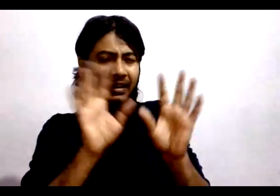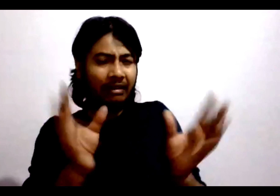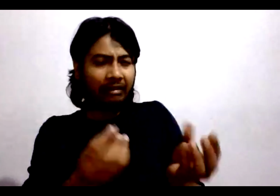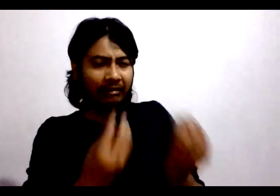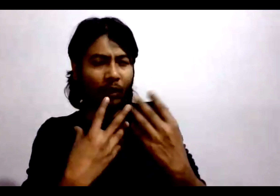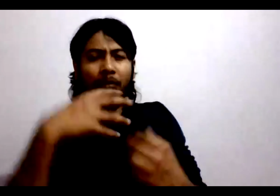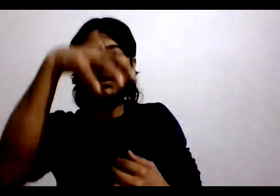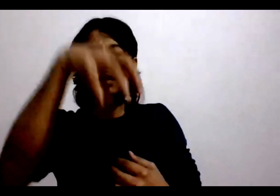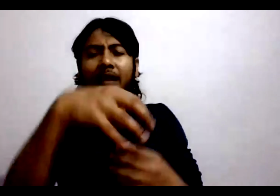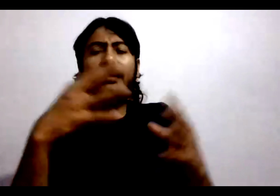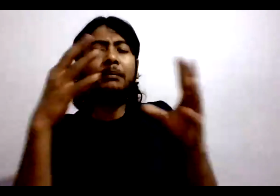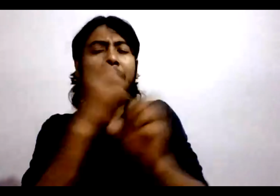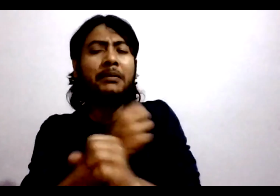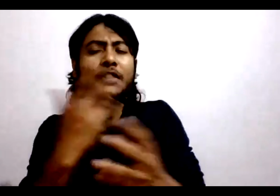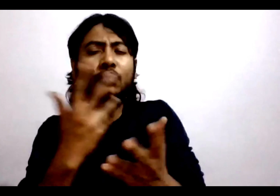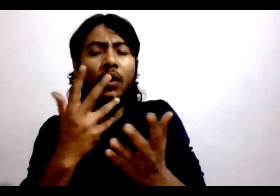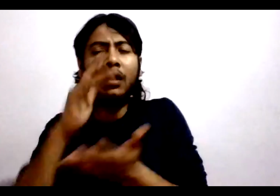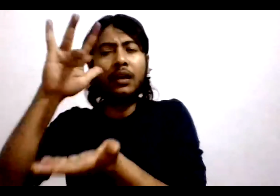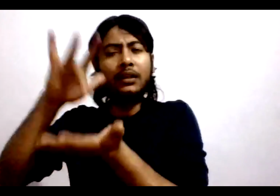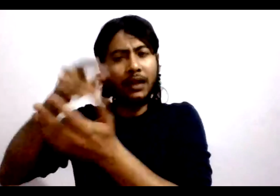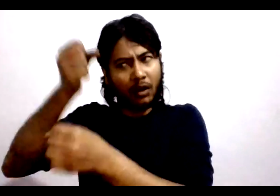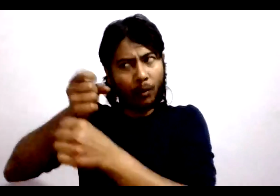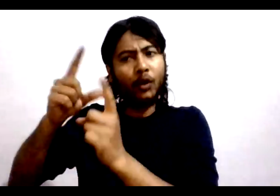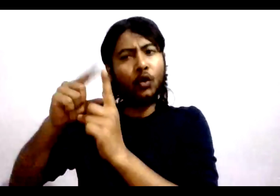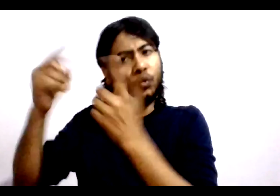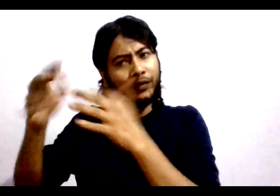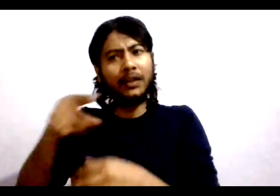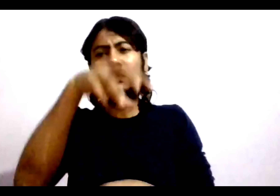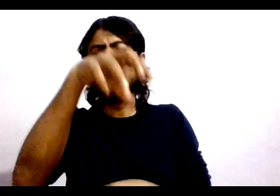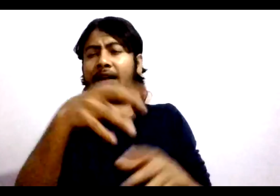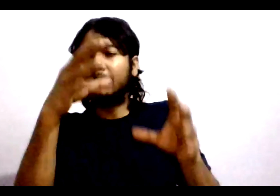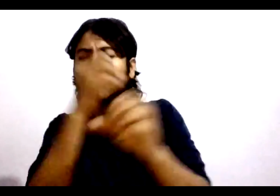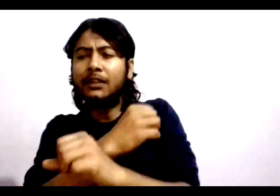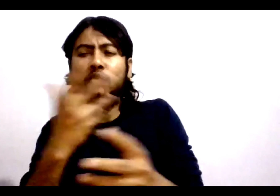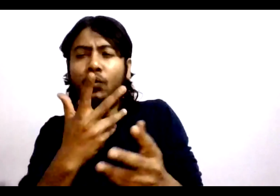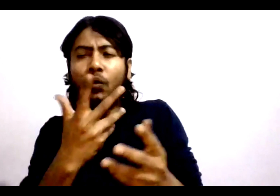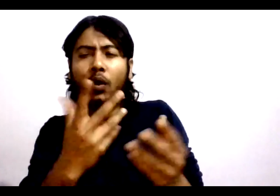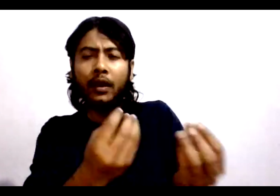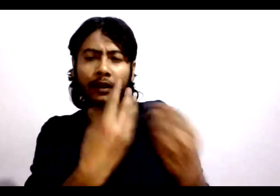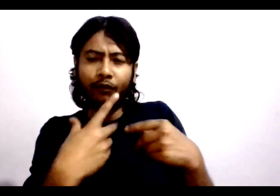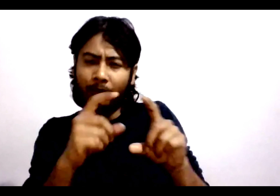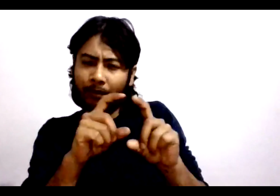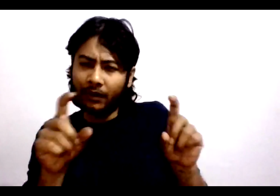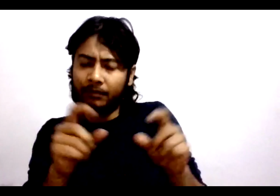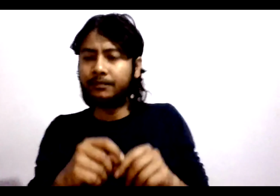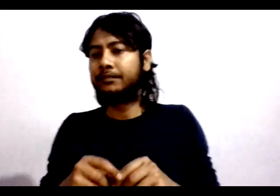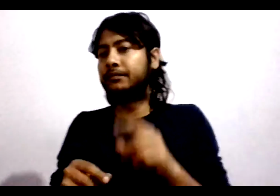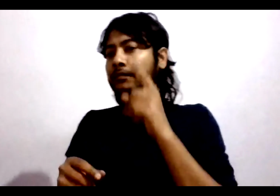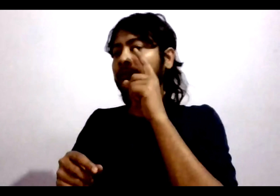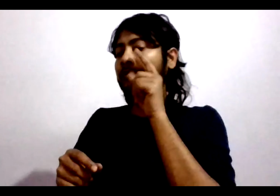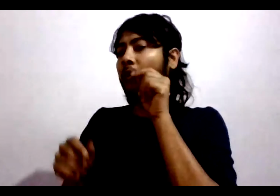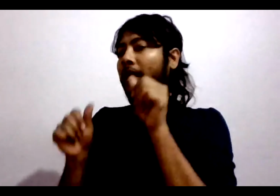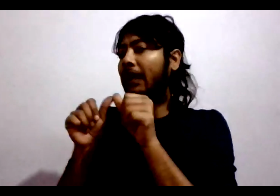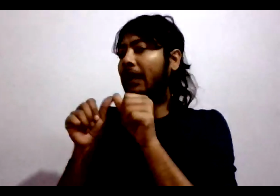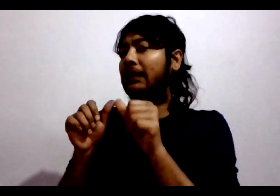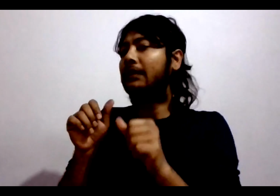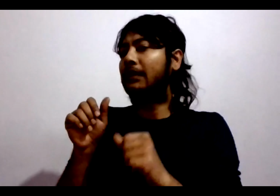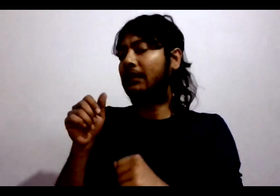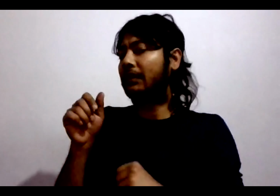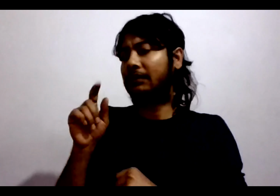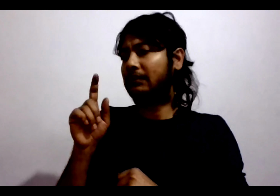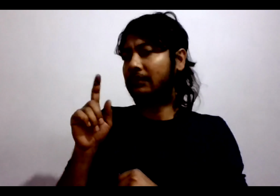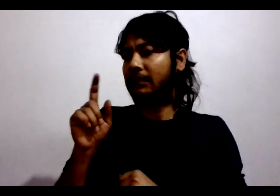not done and union government has done it. So I'm not very sure of if you can make it more. No, my question was, I agree it's